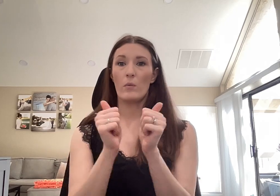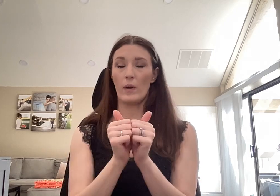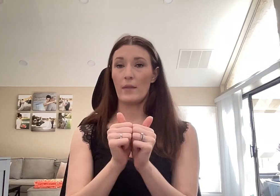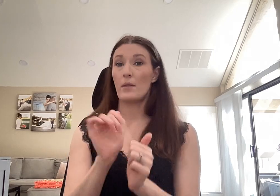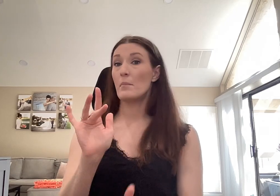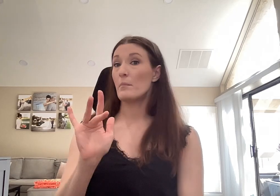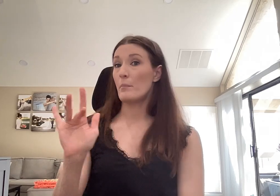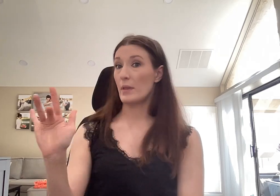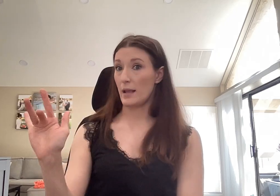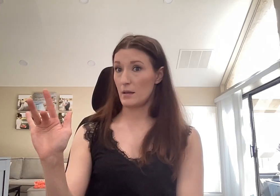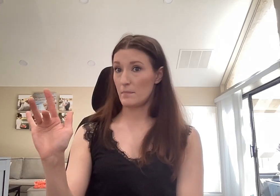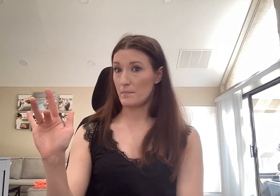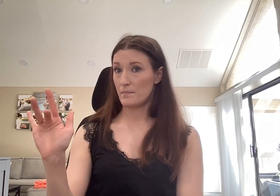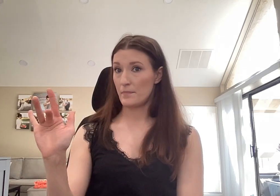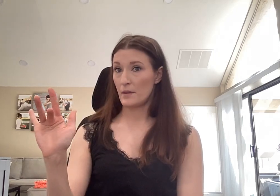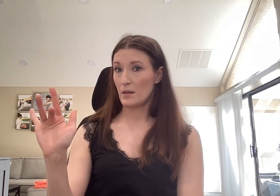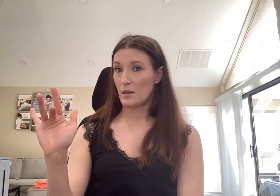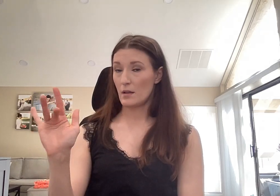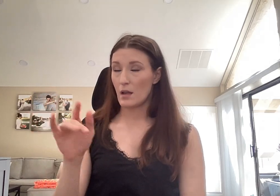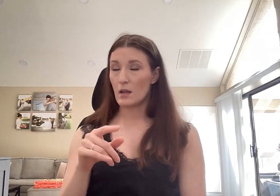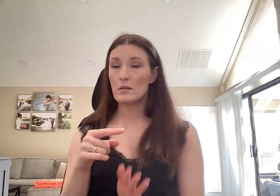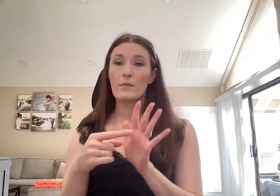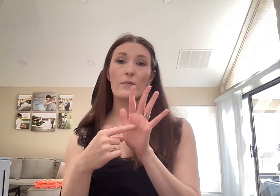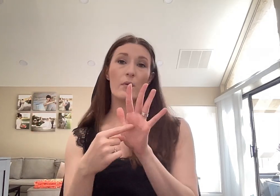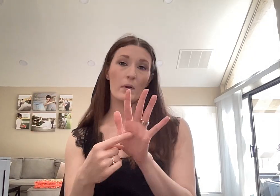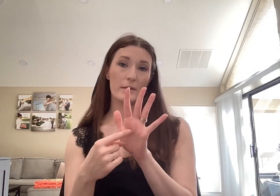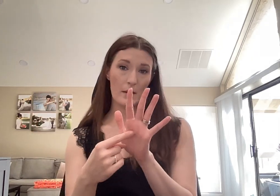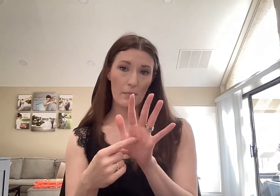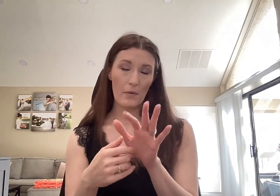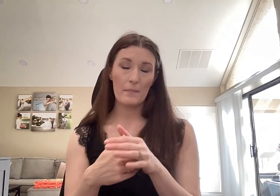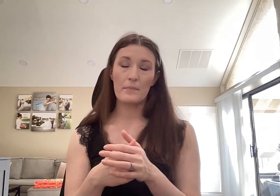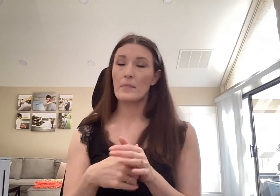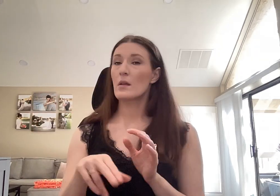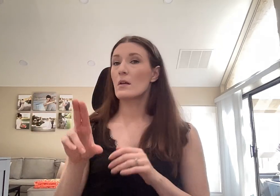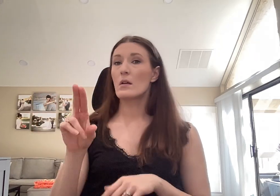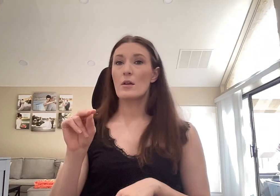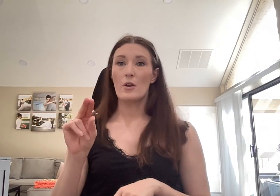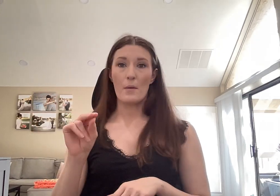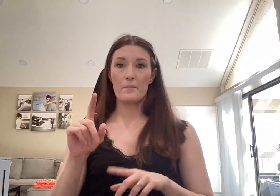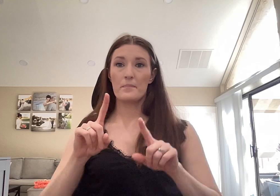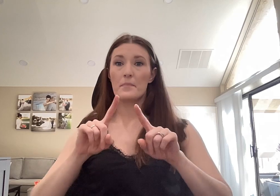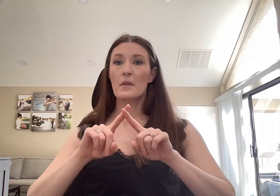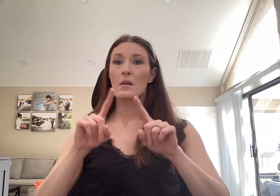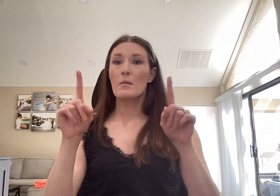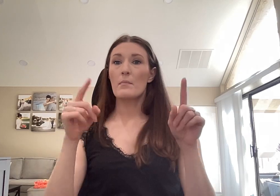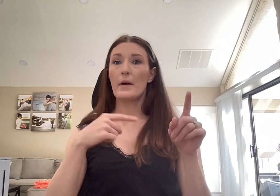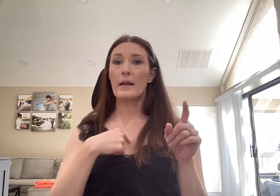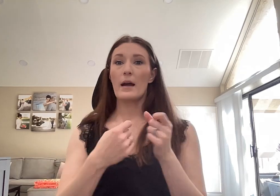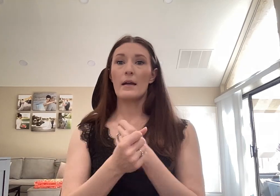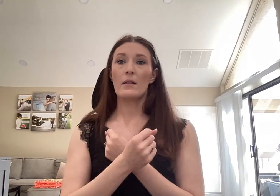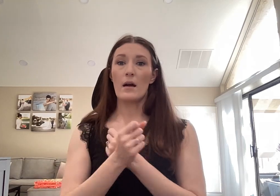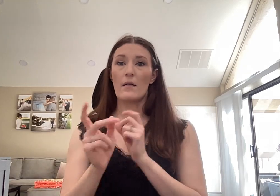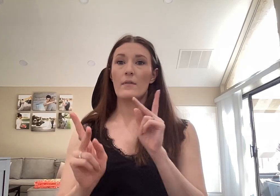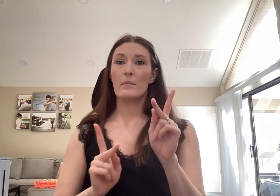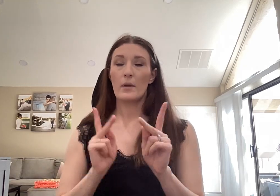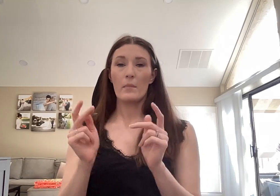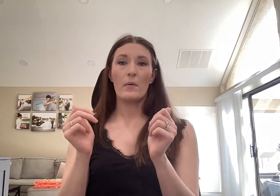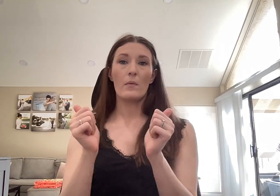with blank. Okay? For example, no, but I love people